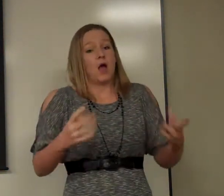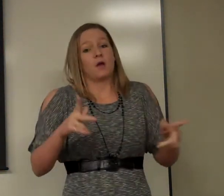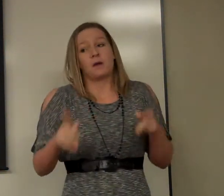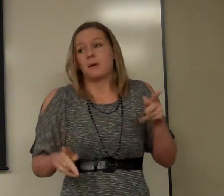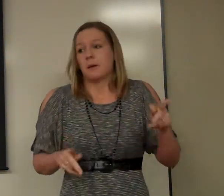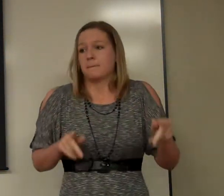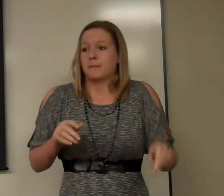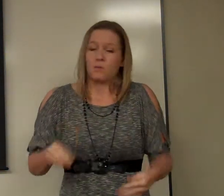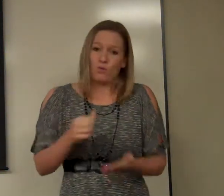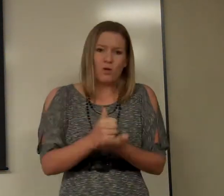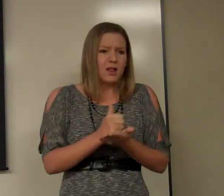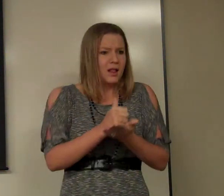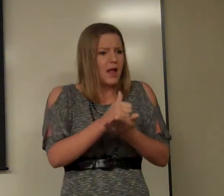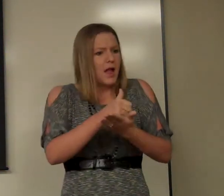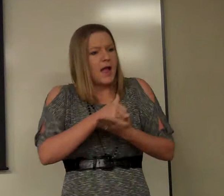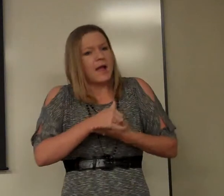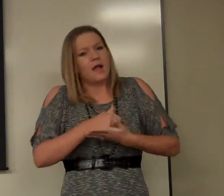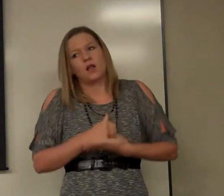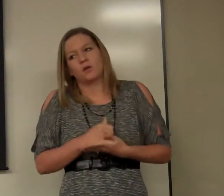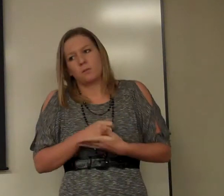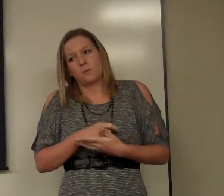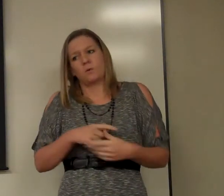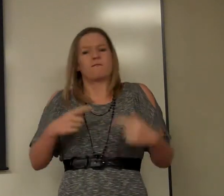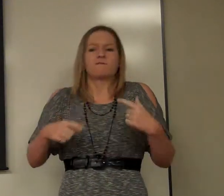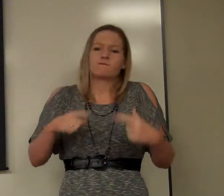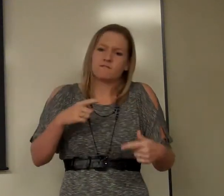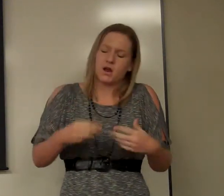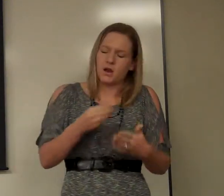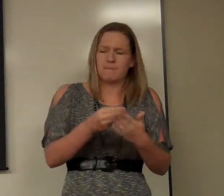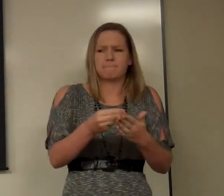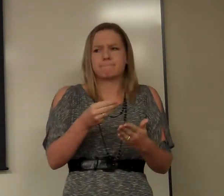you, give you money if you needed it.